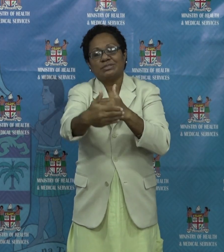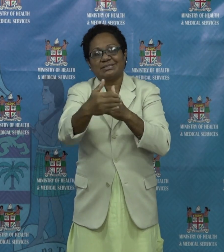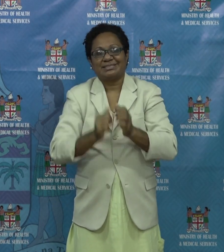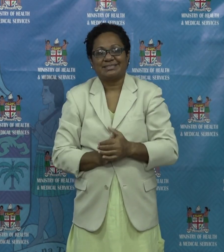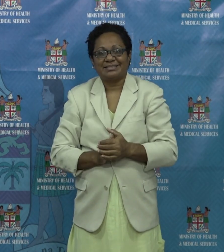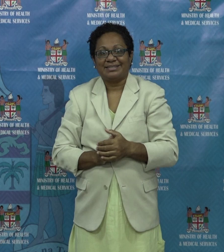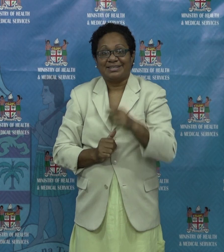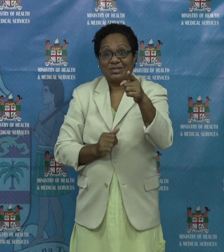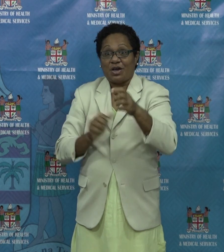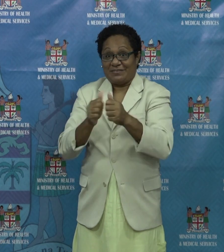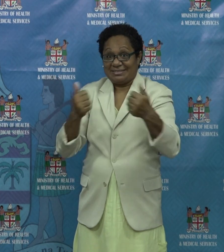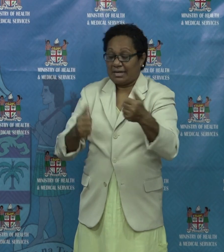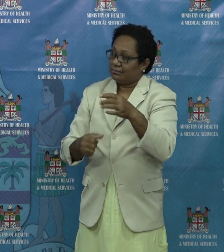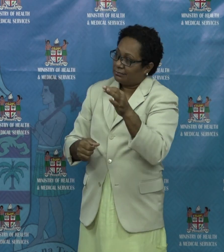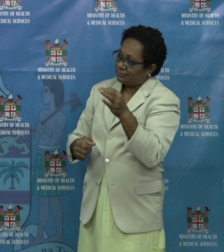Mula Dr. Fong.